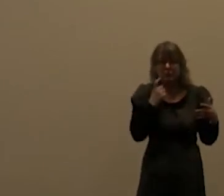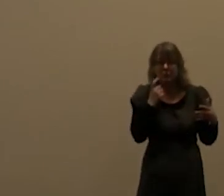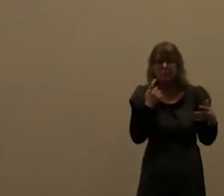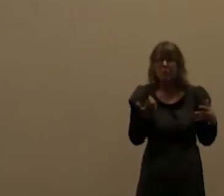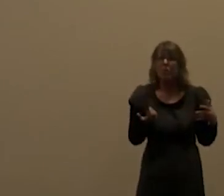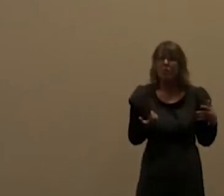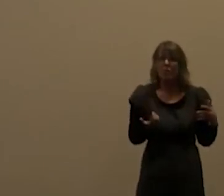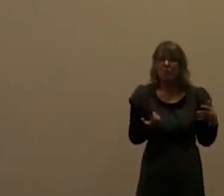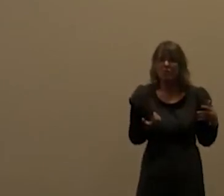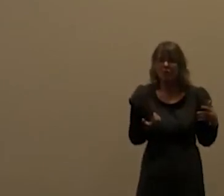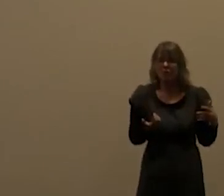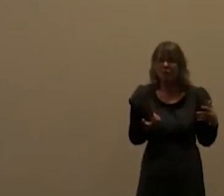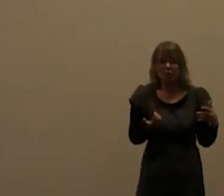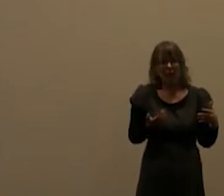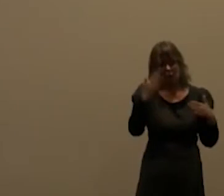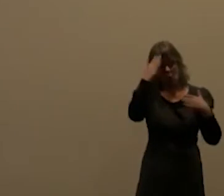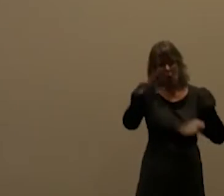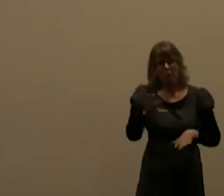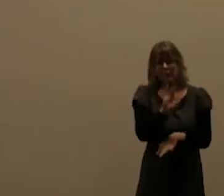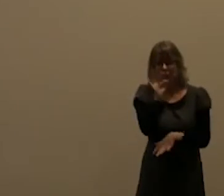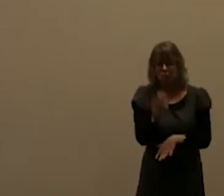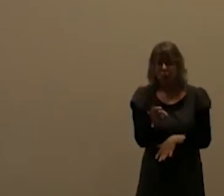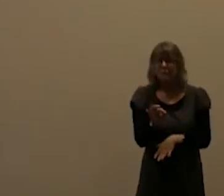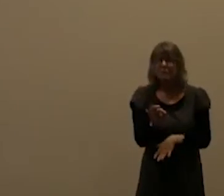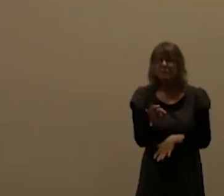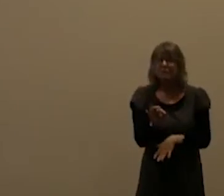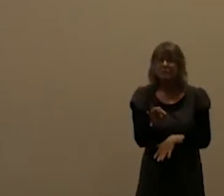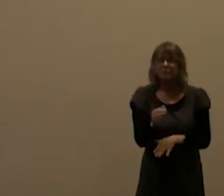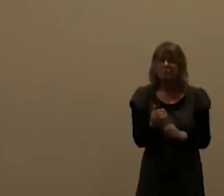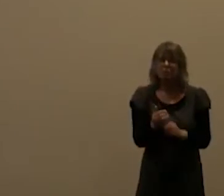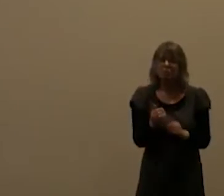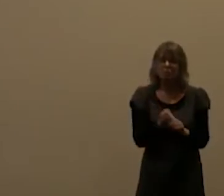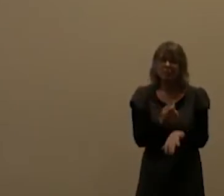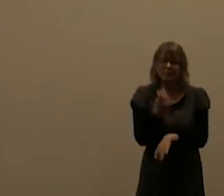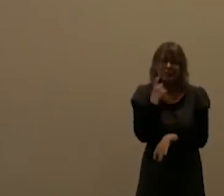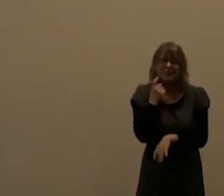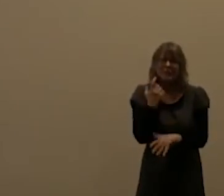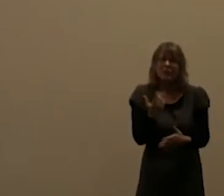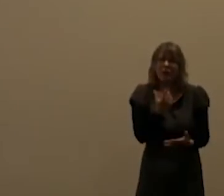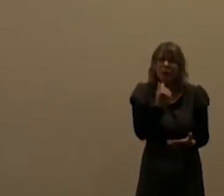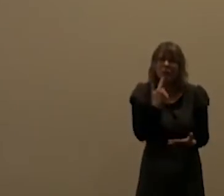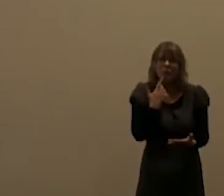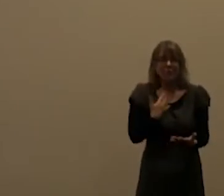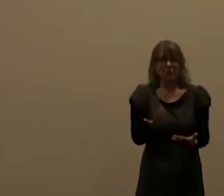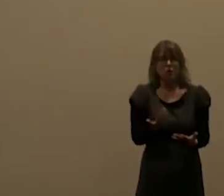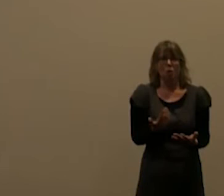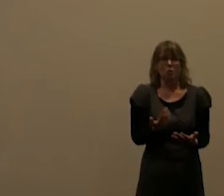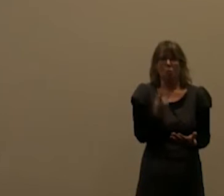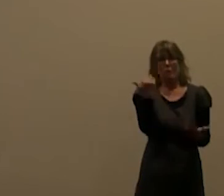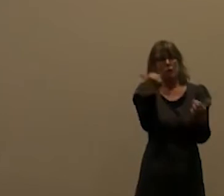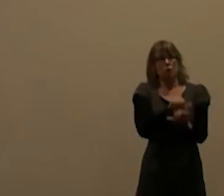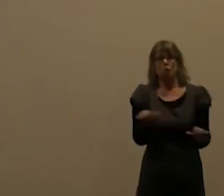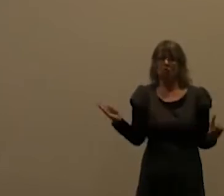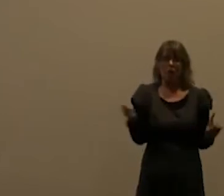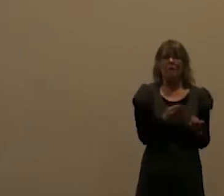use cases, like the leave request where you want it to be more streamlined, but it's not by any means going to be the end all be all. It's going to be a more